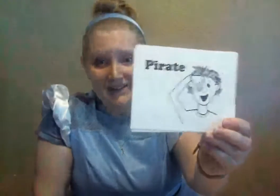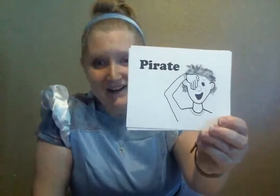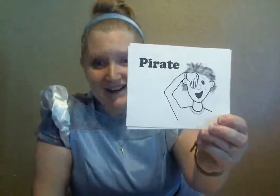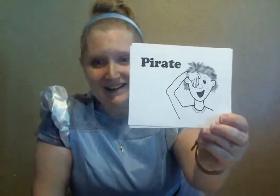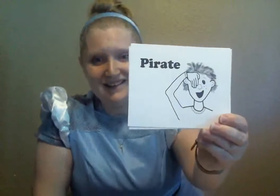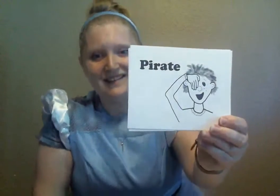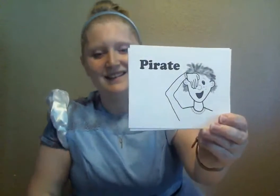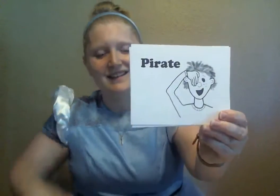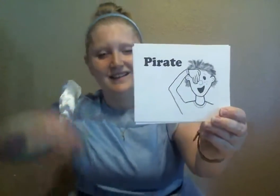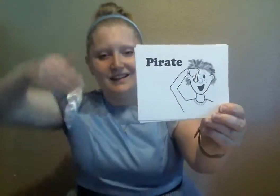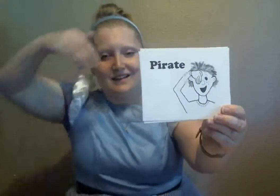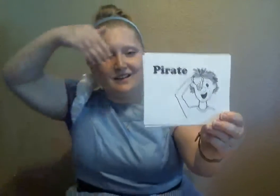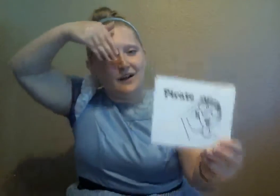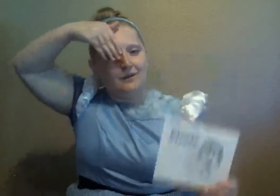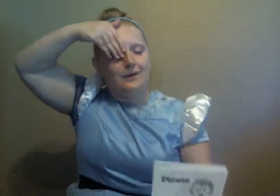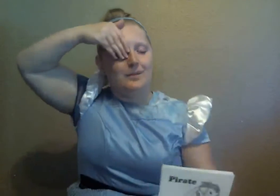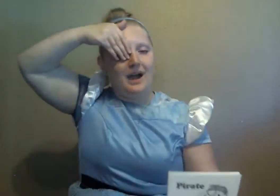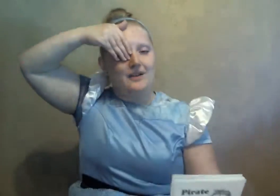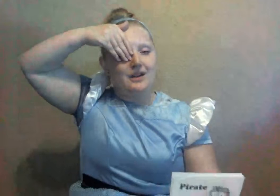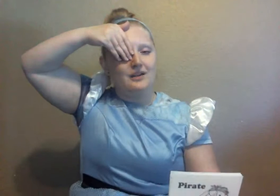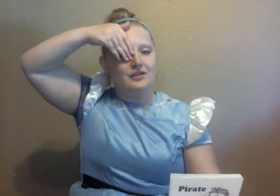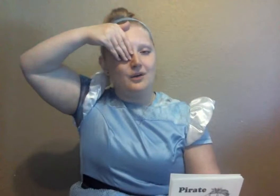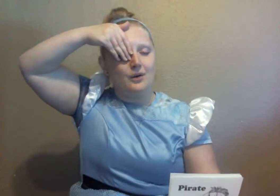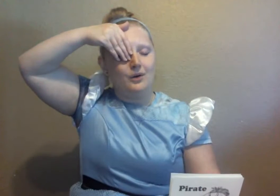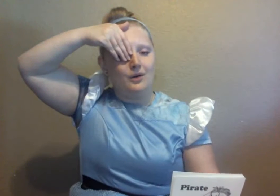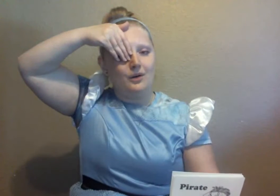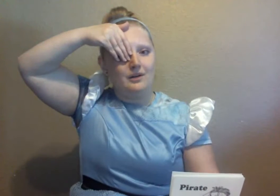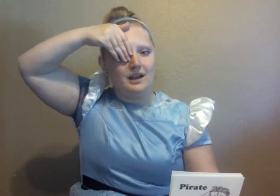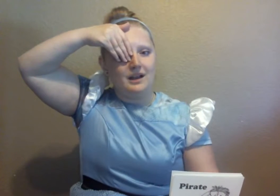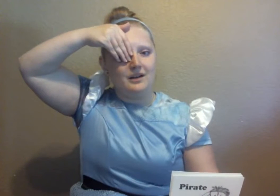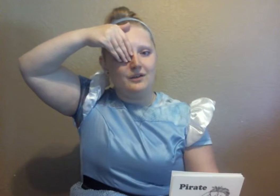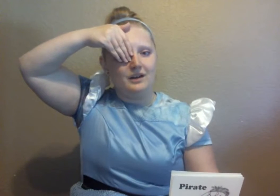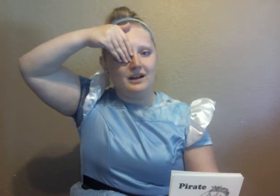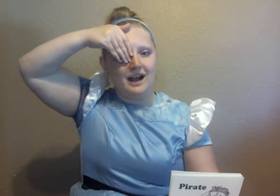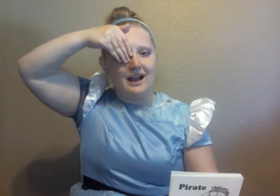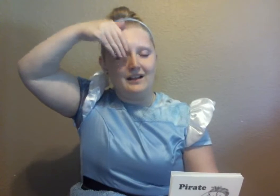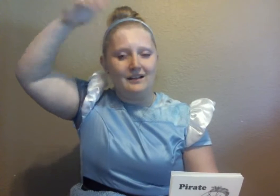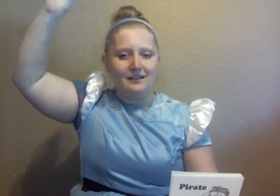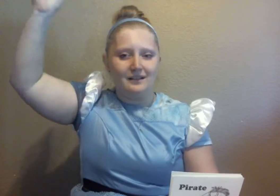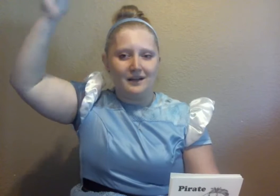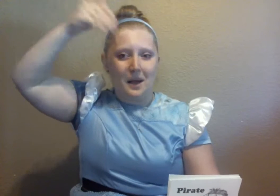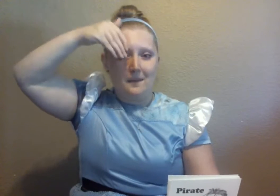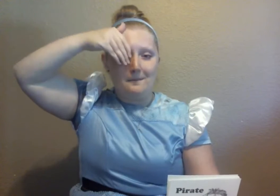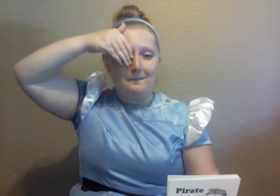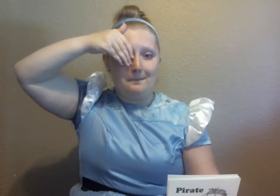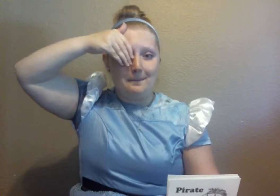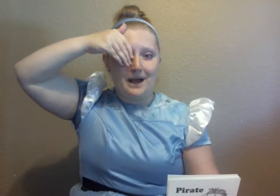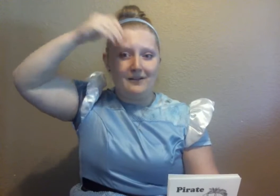pirate. So for pirate, you just hold your hand over your eye. Pirate.